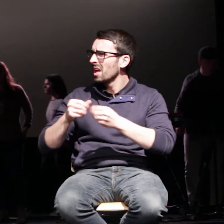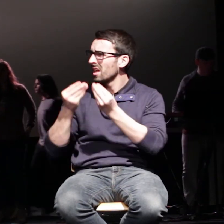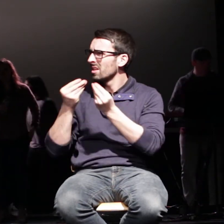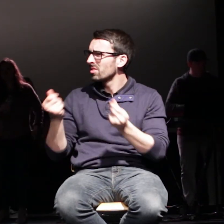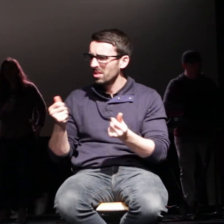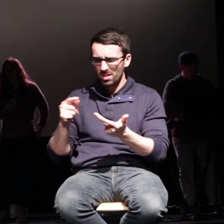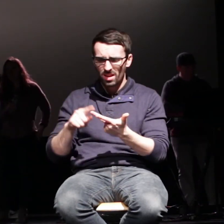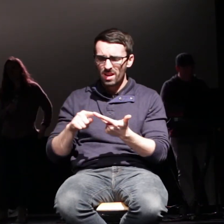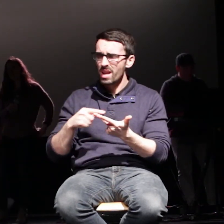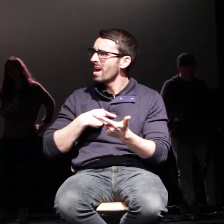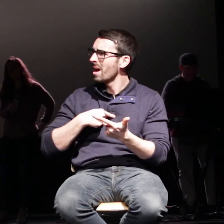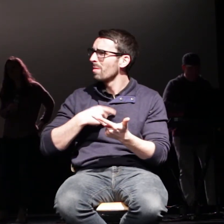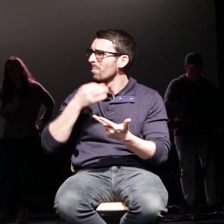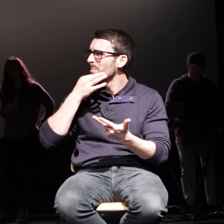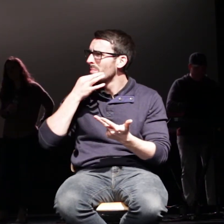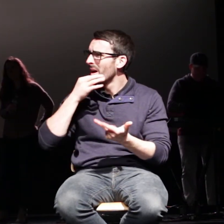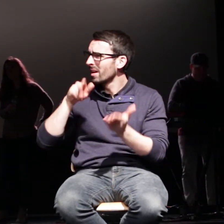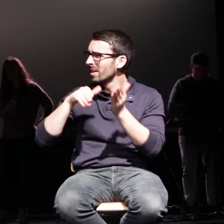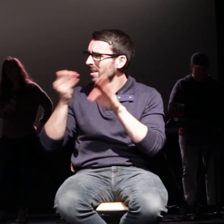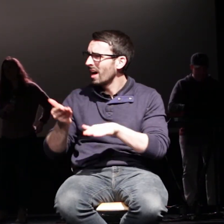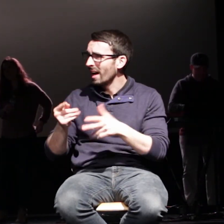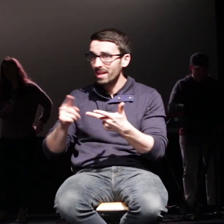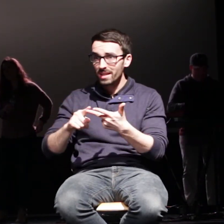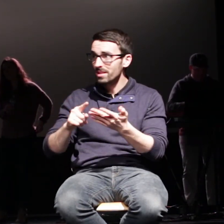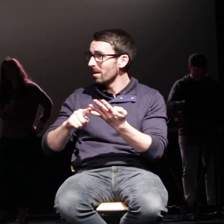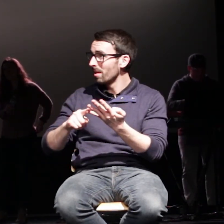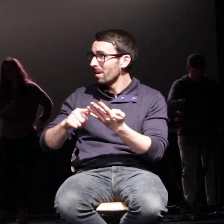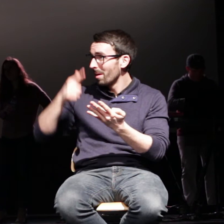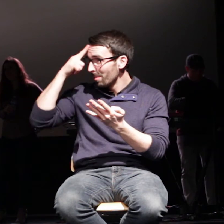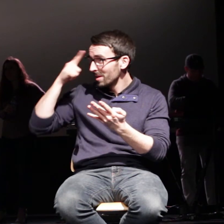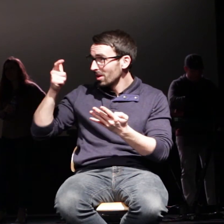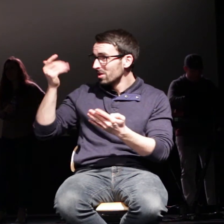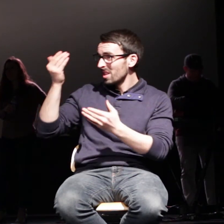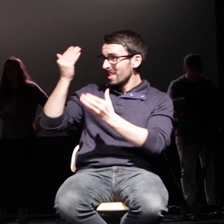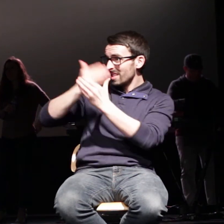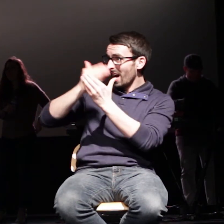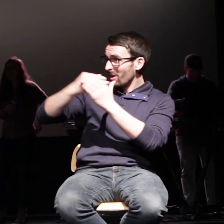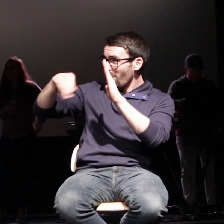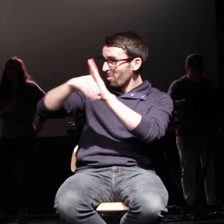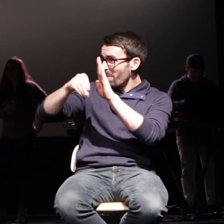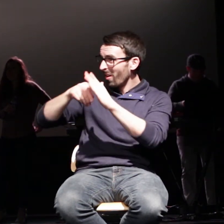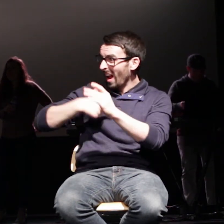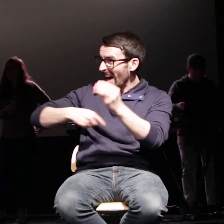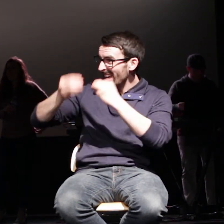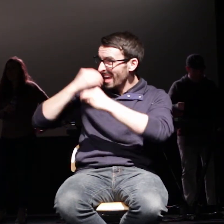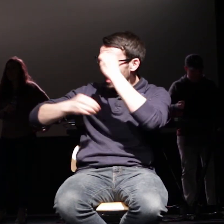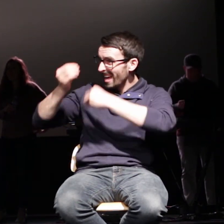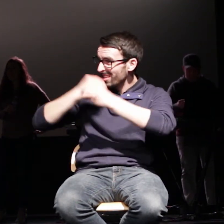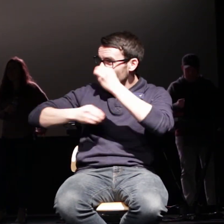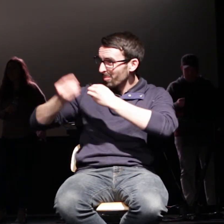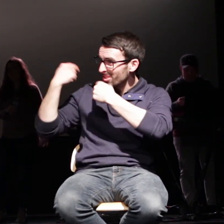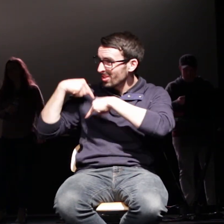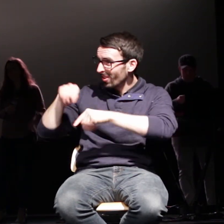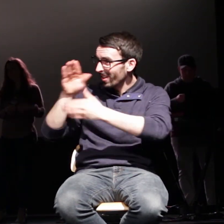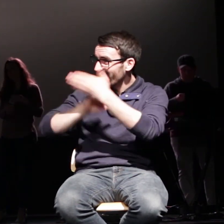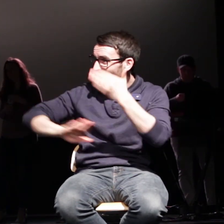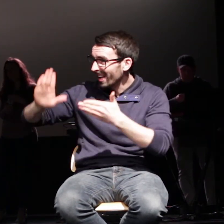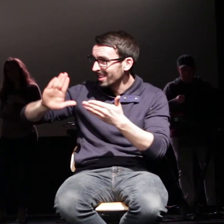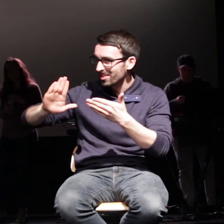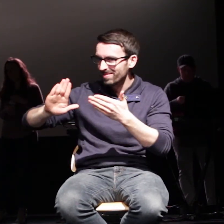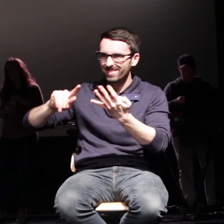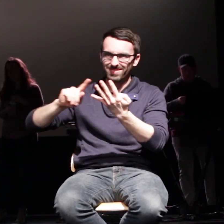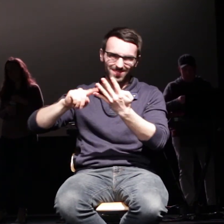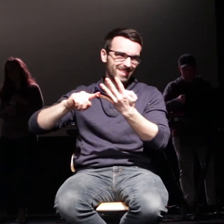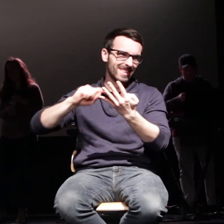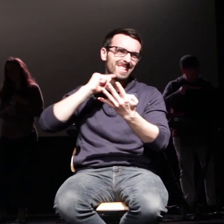die? Is this because I ate so much Taco Bell in college? Seriously, that was actually one of my questions. I